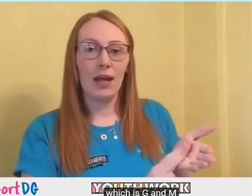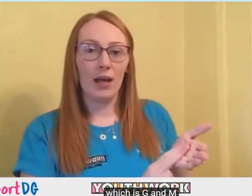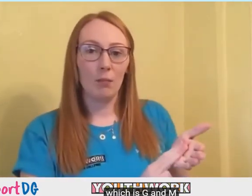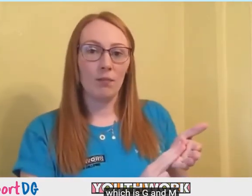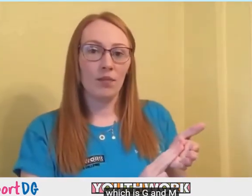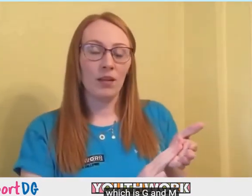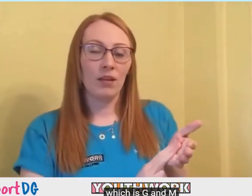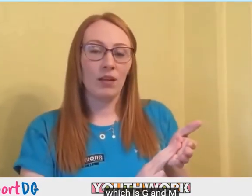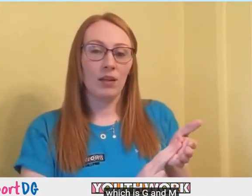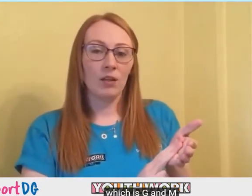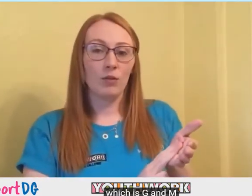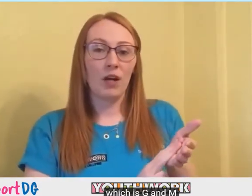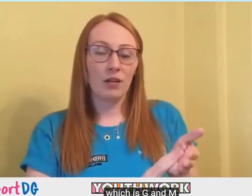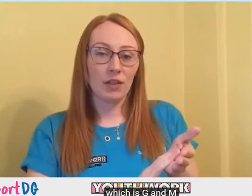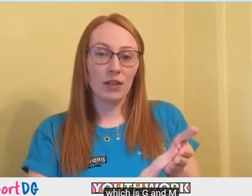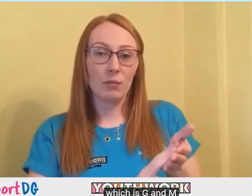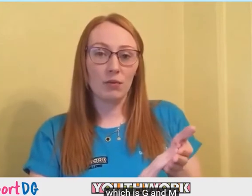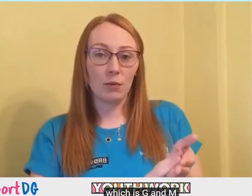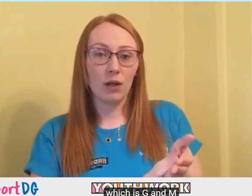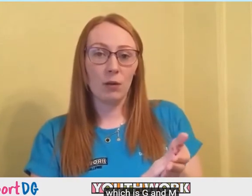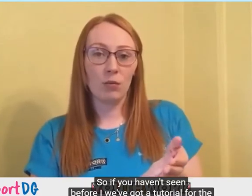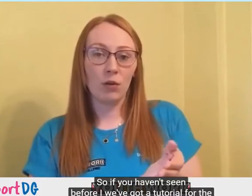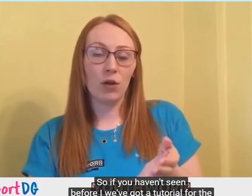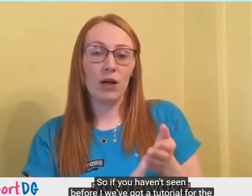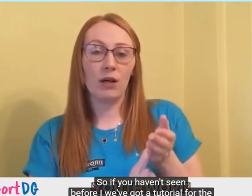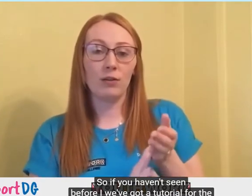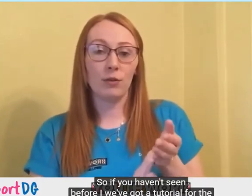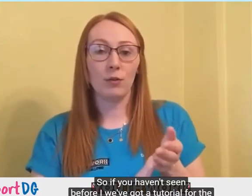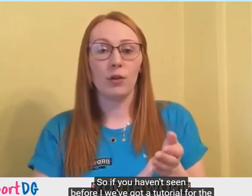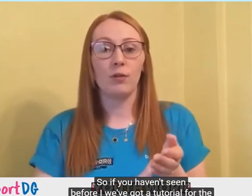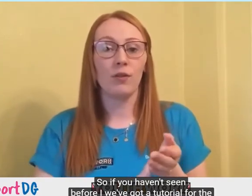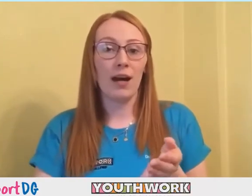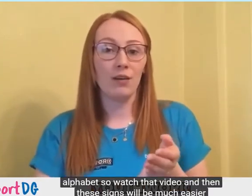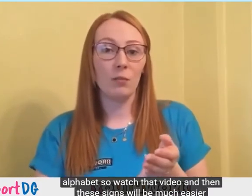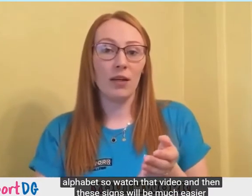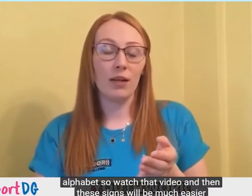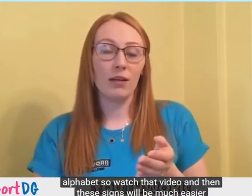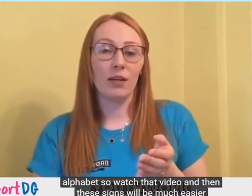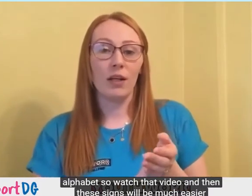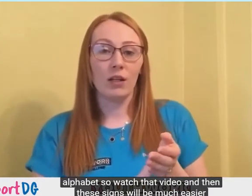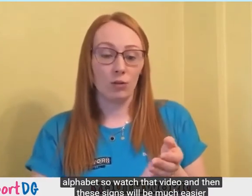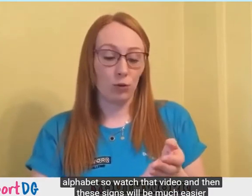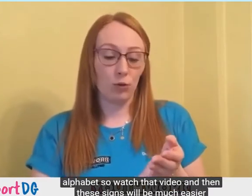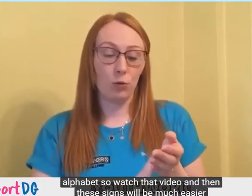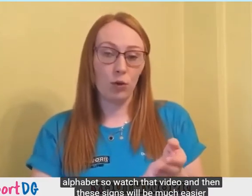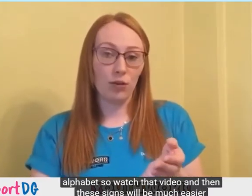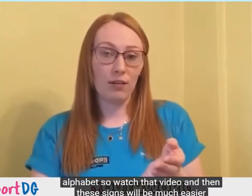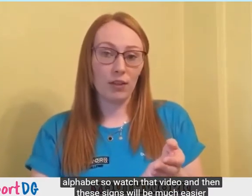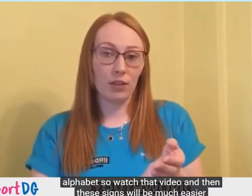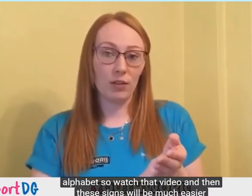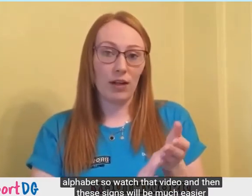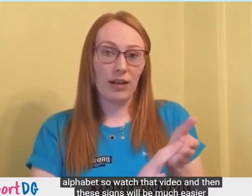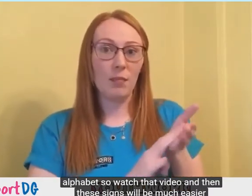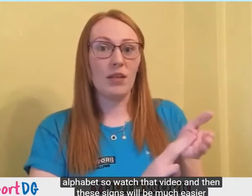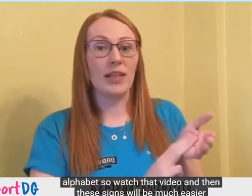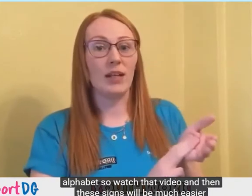G-M. So if you haven't seen before, we've got a tutorial for the alphabet. So watch that video and then these signs will be